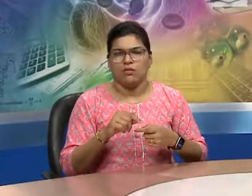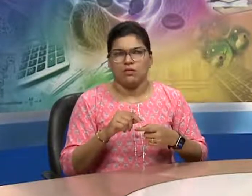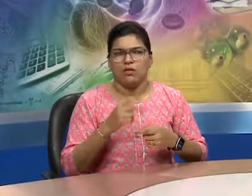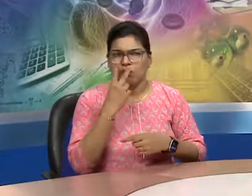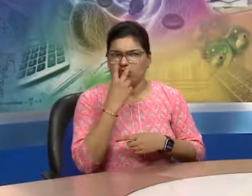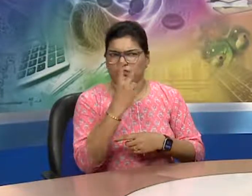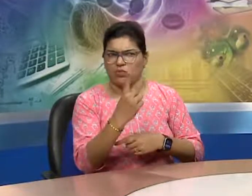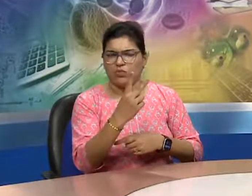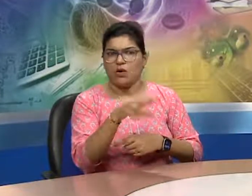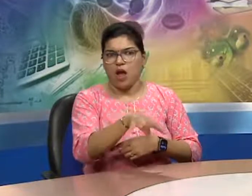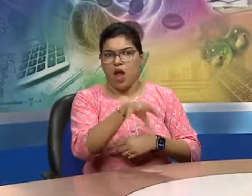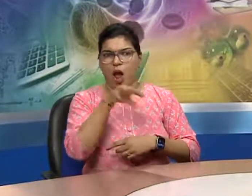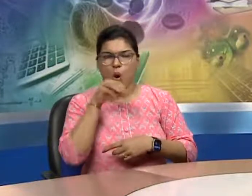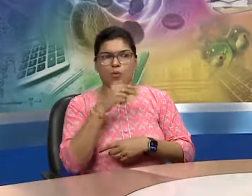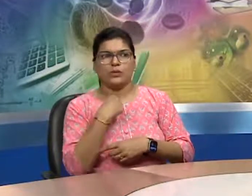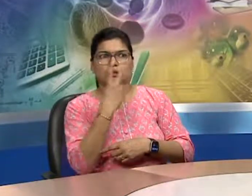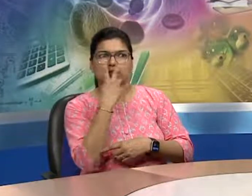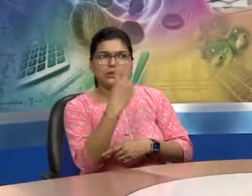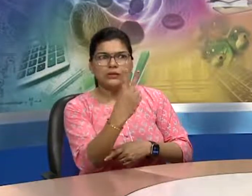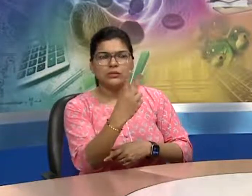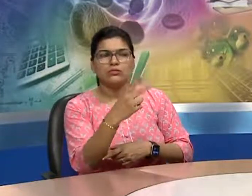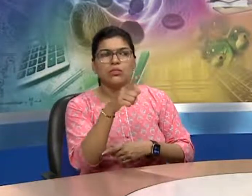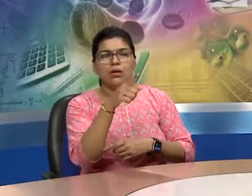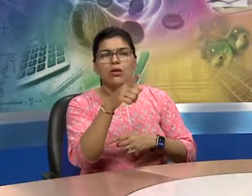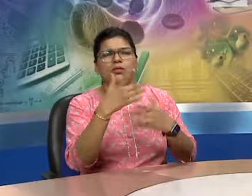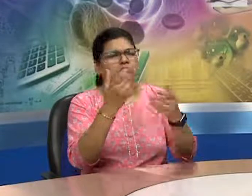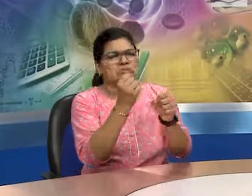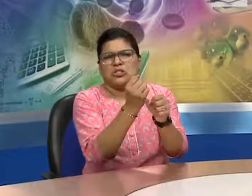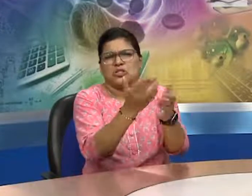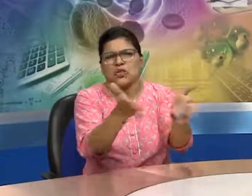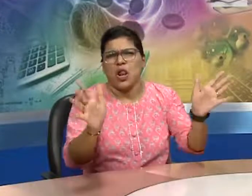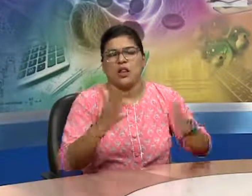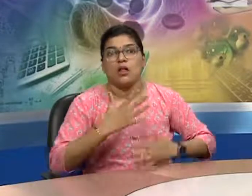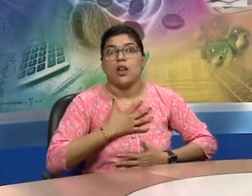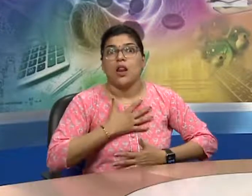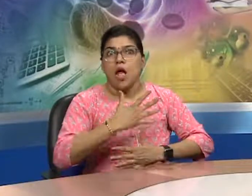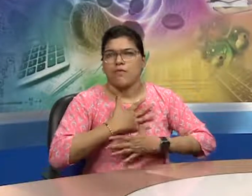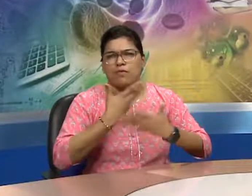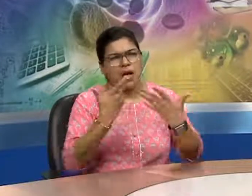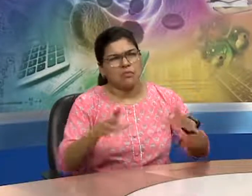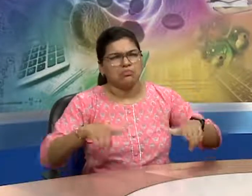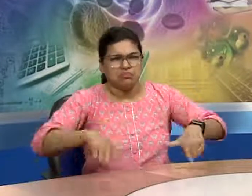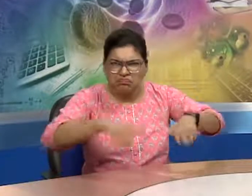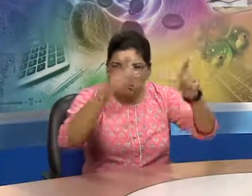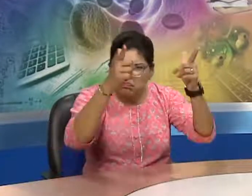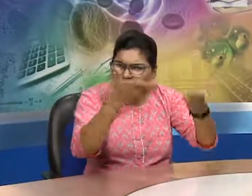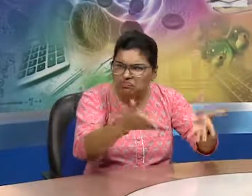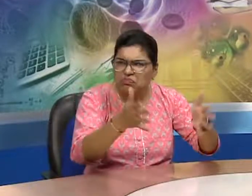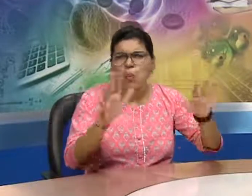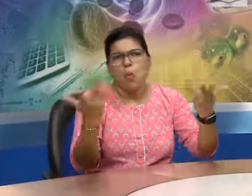And adaptation is the appearance or the behavior